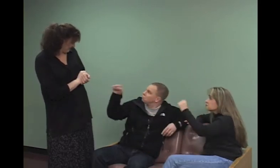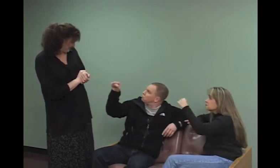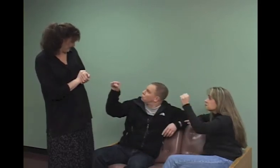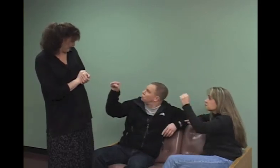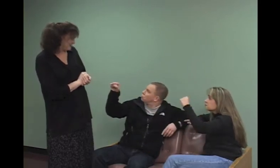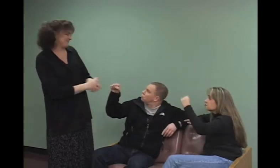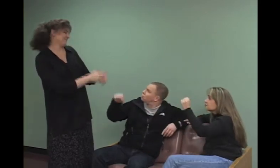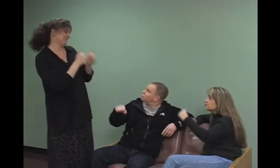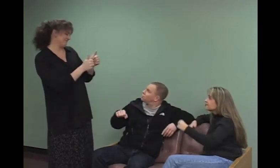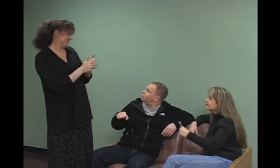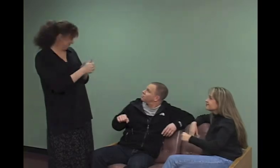Okay. Okay.